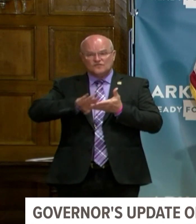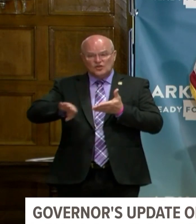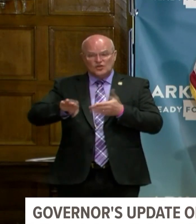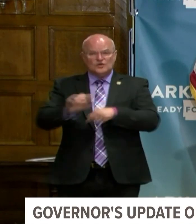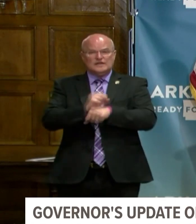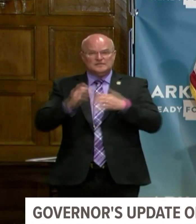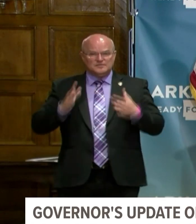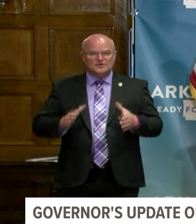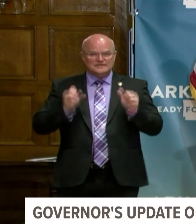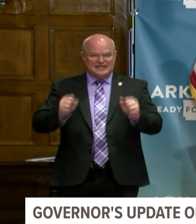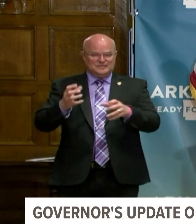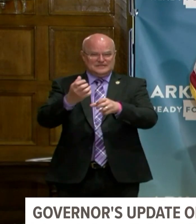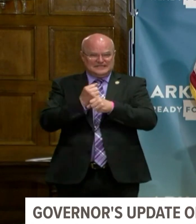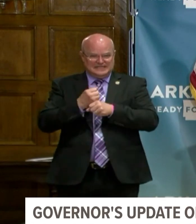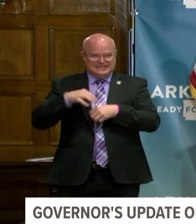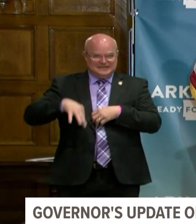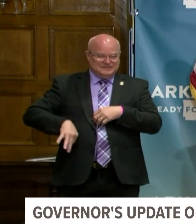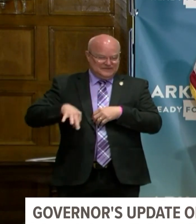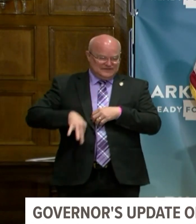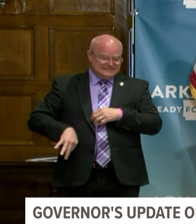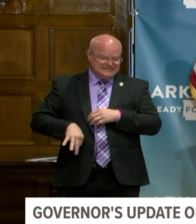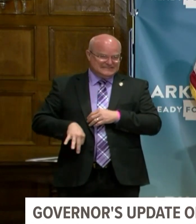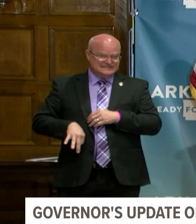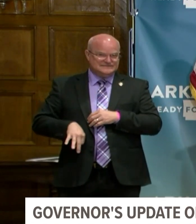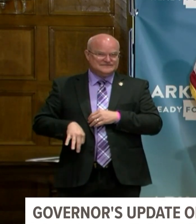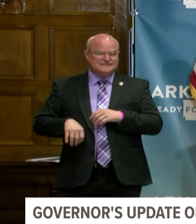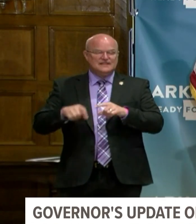furloughed employees able to get those benefits? And